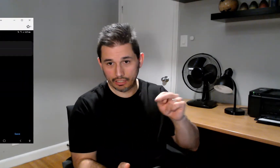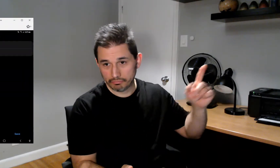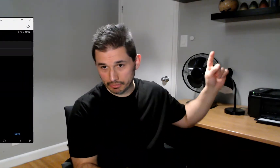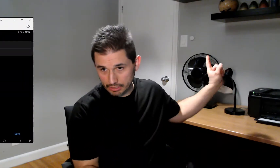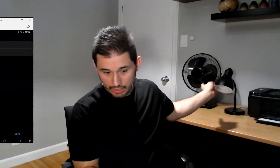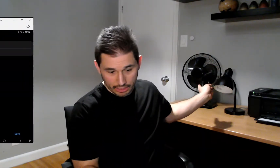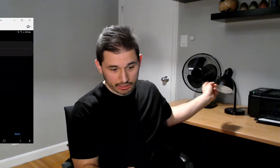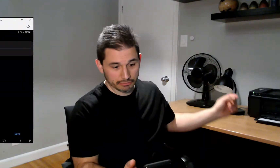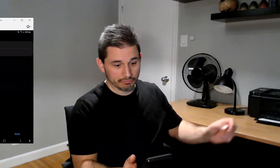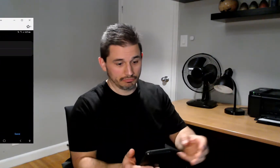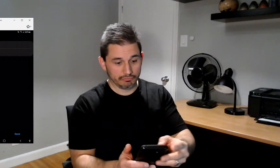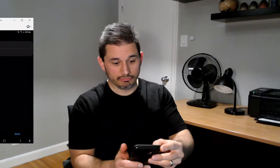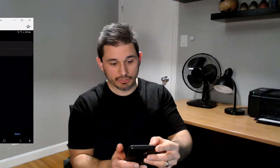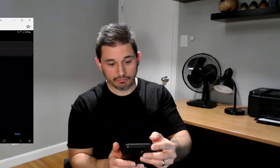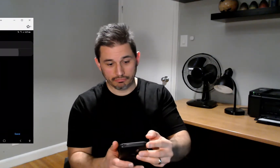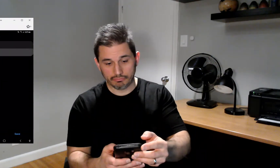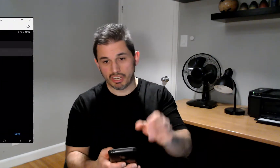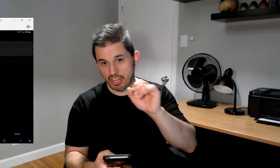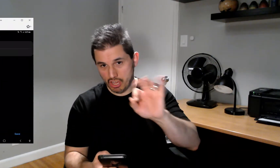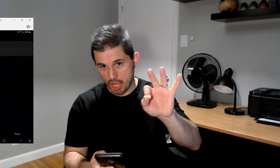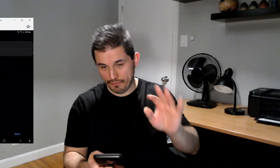And onward to the fan, that'll turn off.